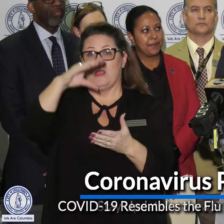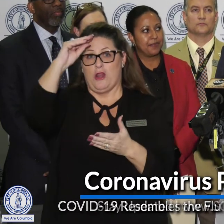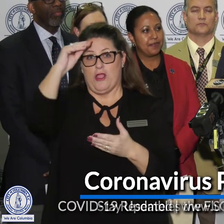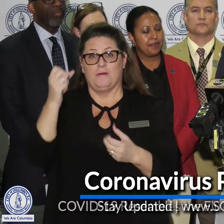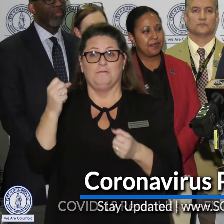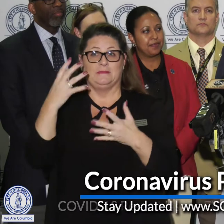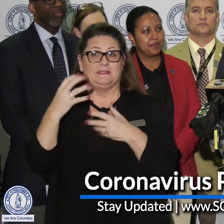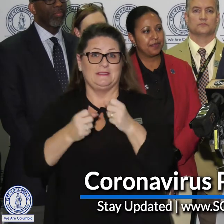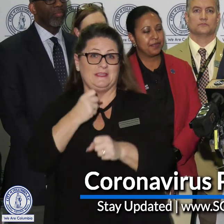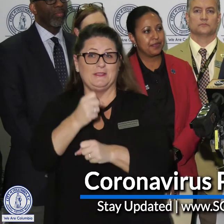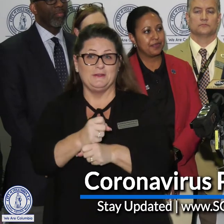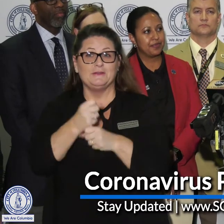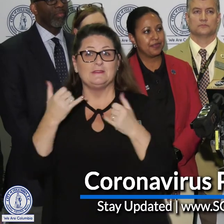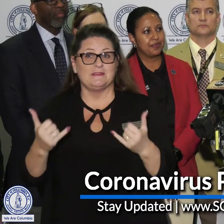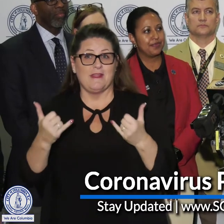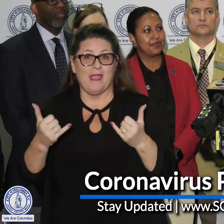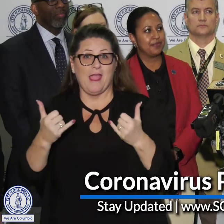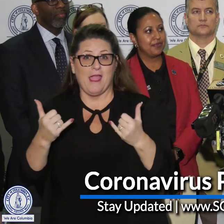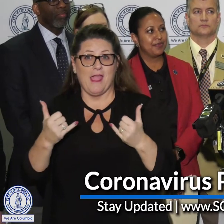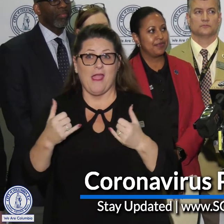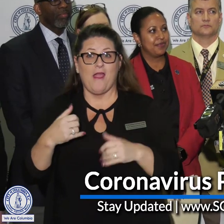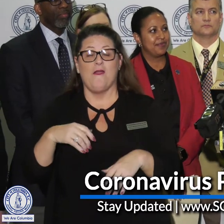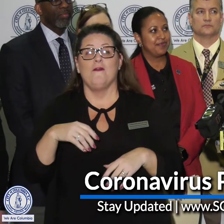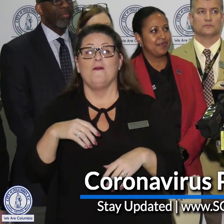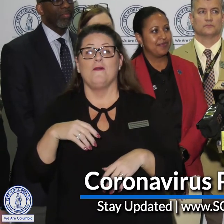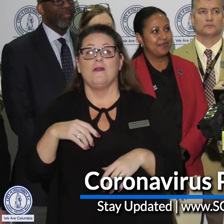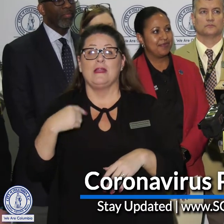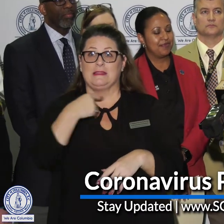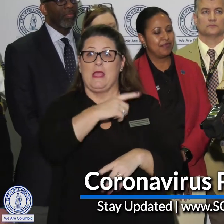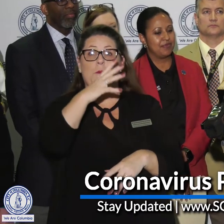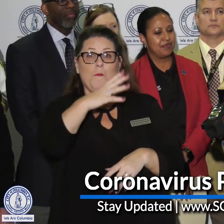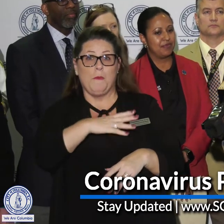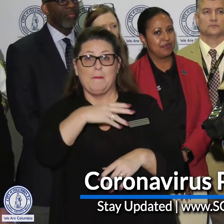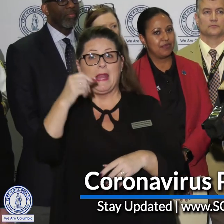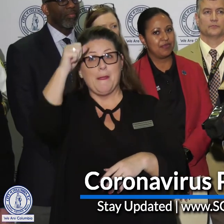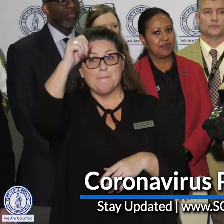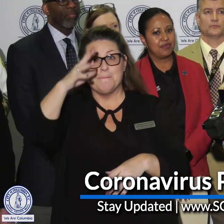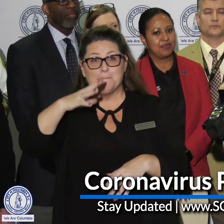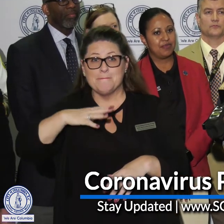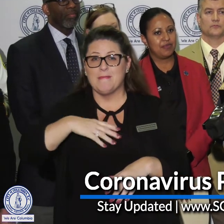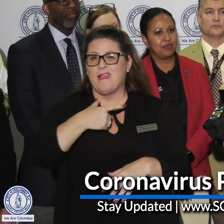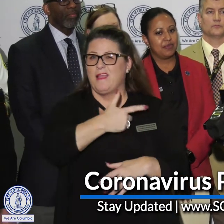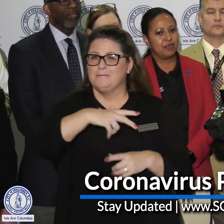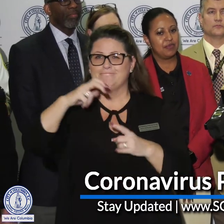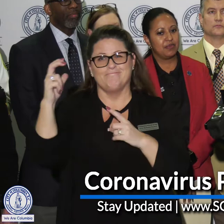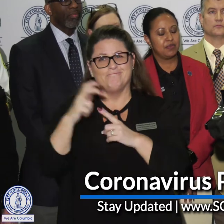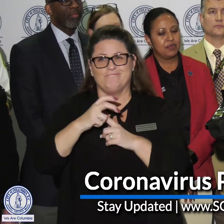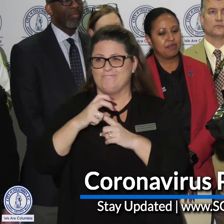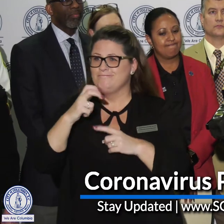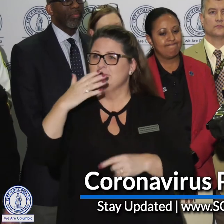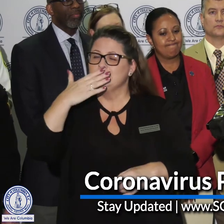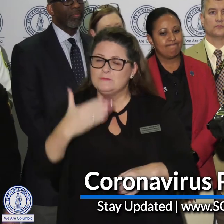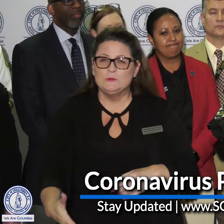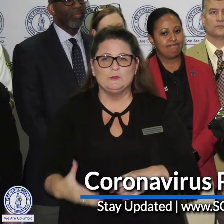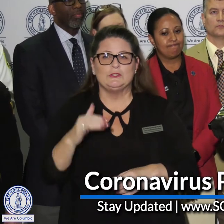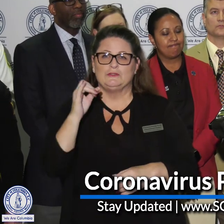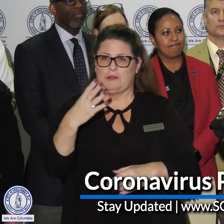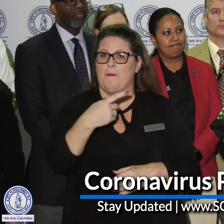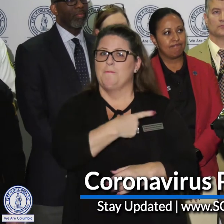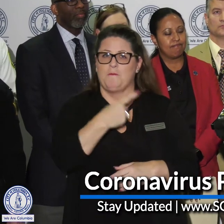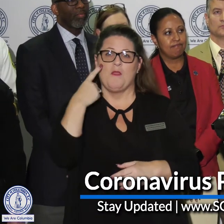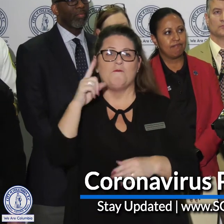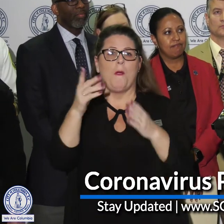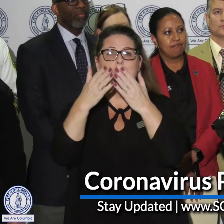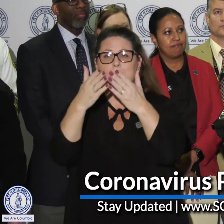many of you have, that these women and men are the very best there is in the public or